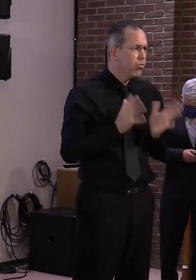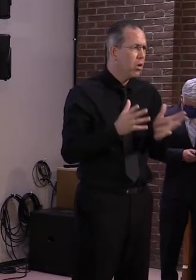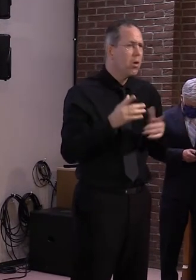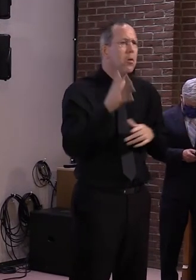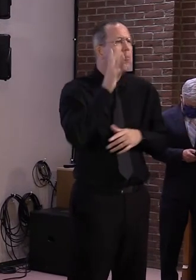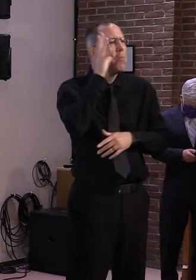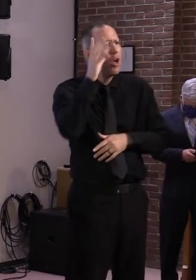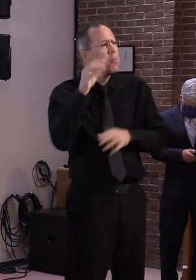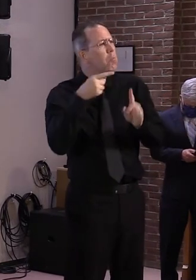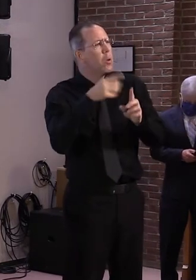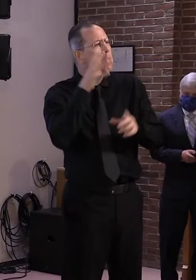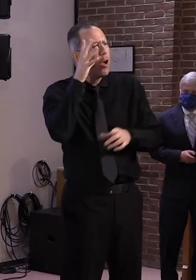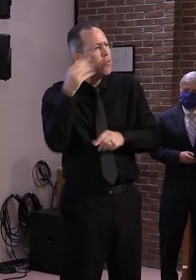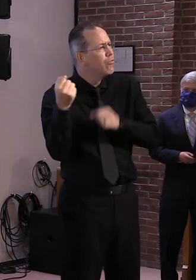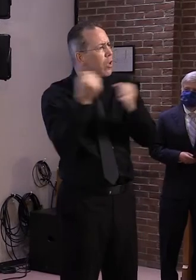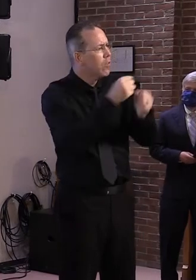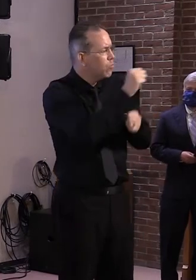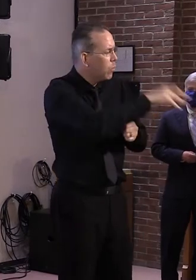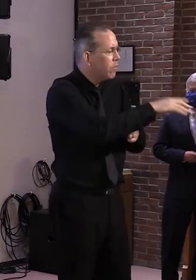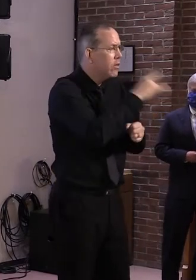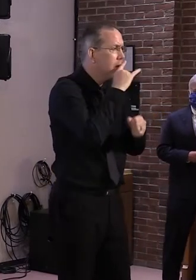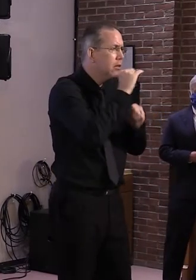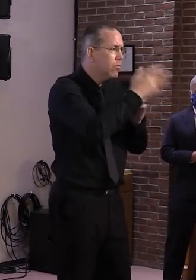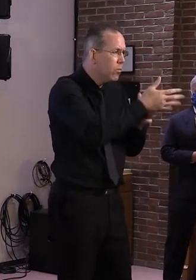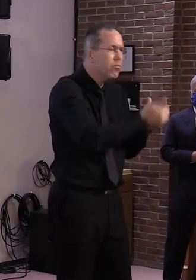Commissioner Sherman. Same answer.